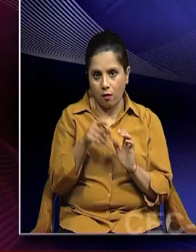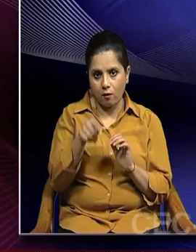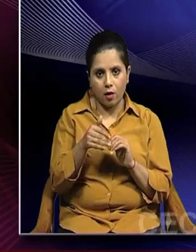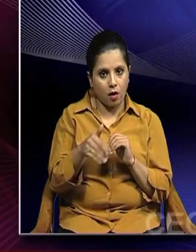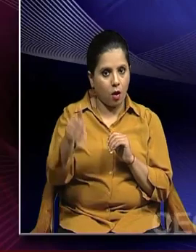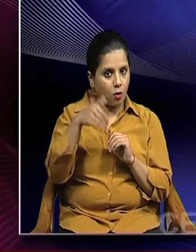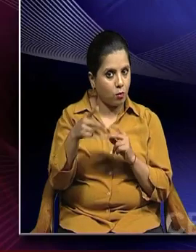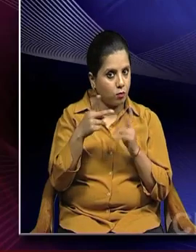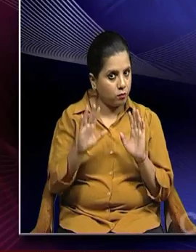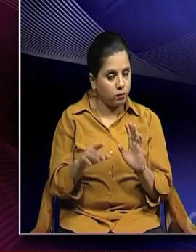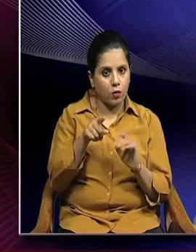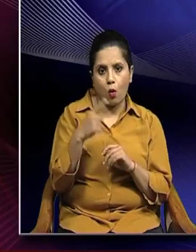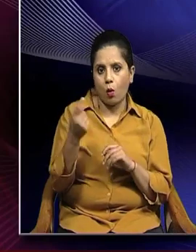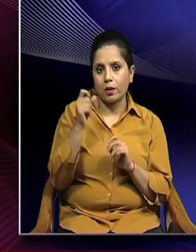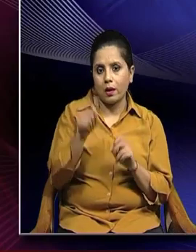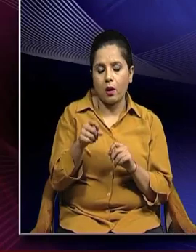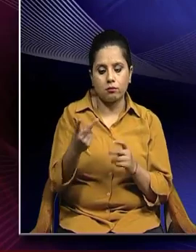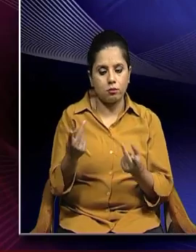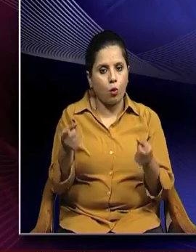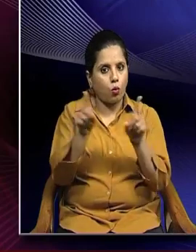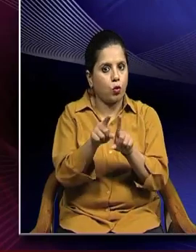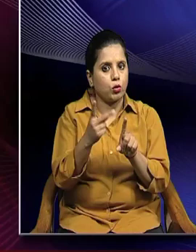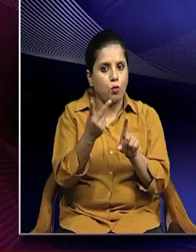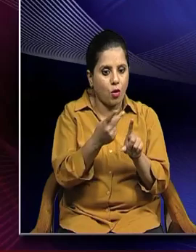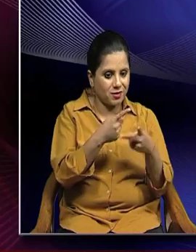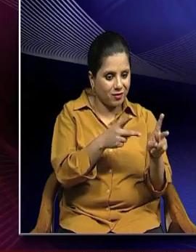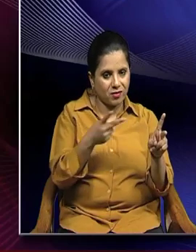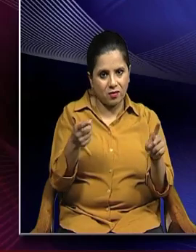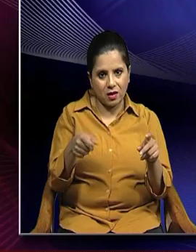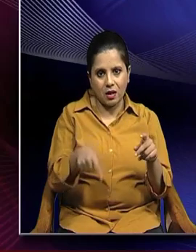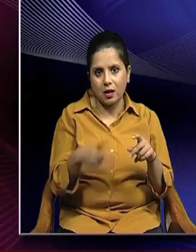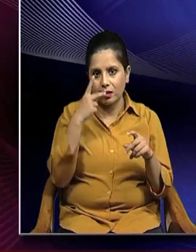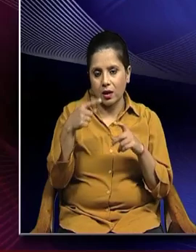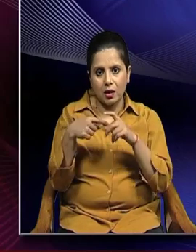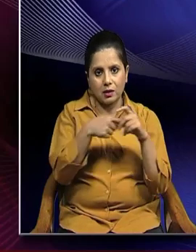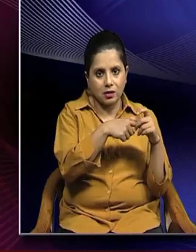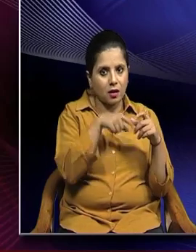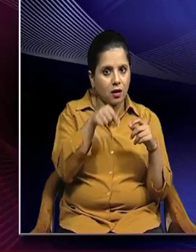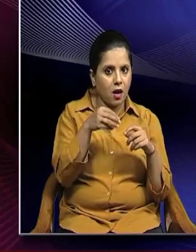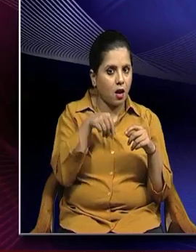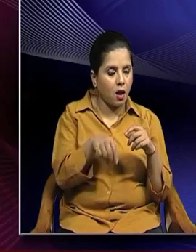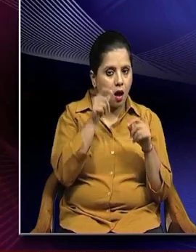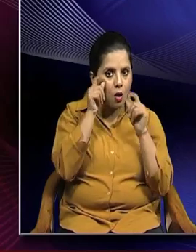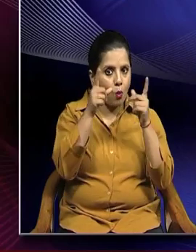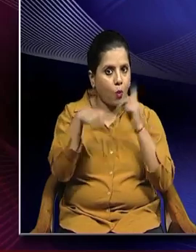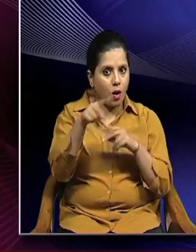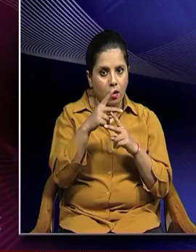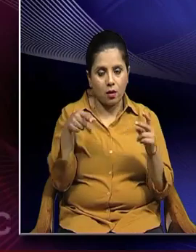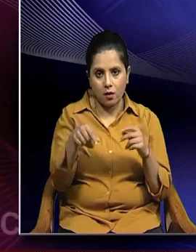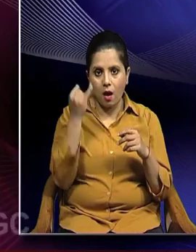on. It can only be coupled with this Eastern awakening idea. Again, I am saying that they are